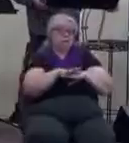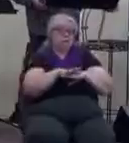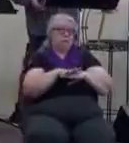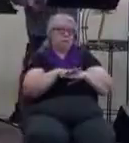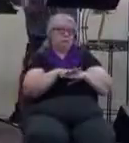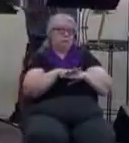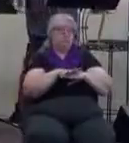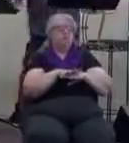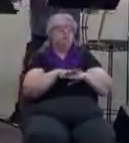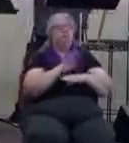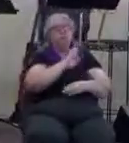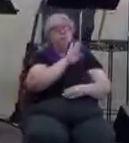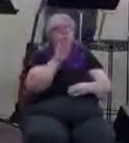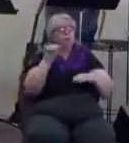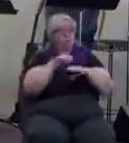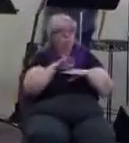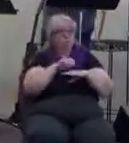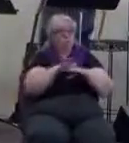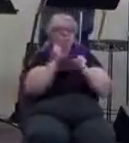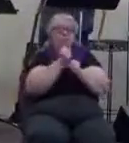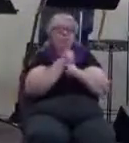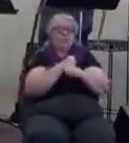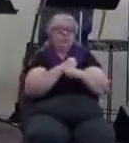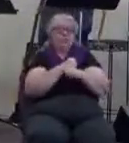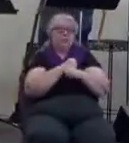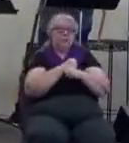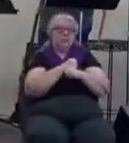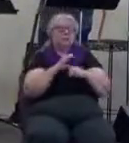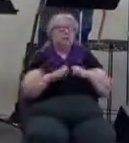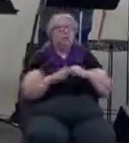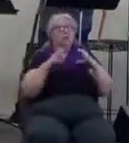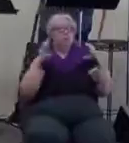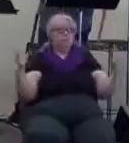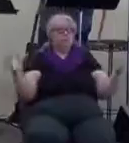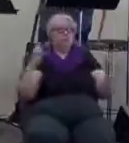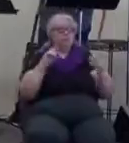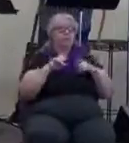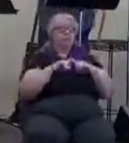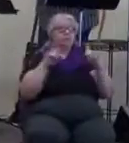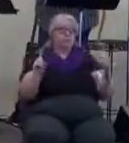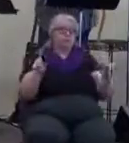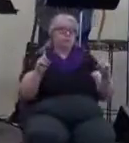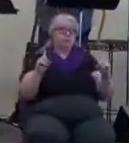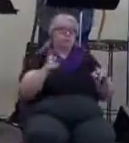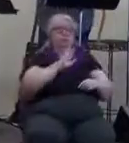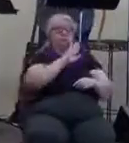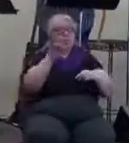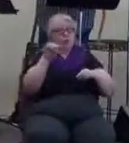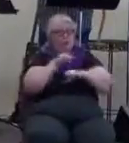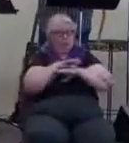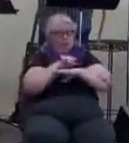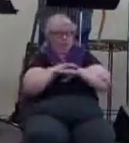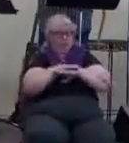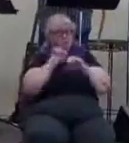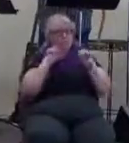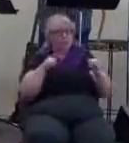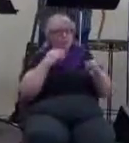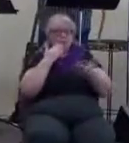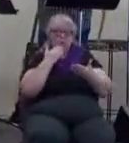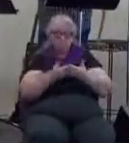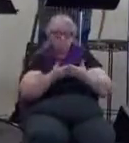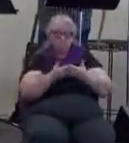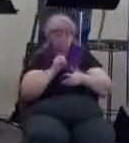And your influence makes a big difference on people. And your influence can be good or it can